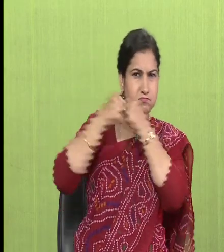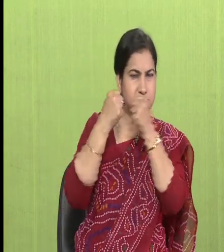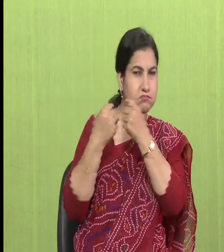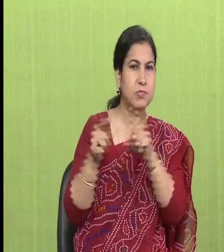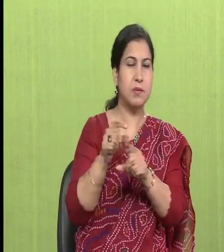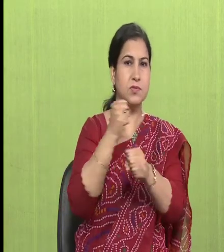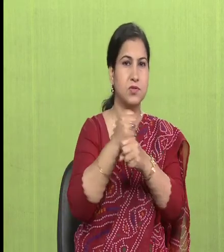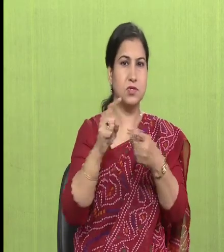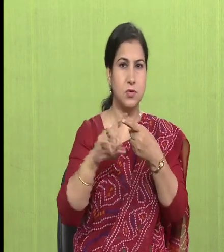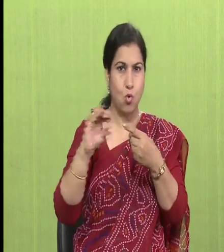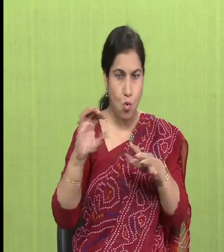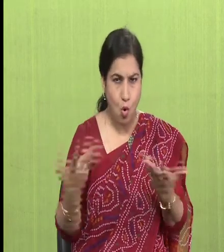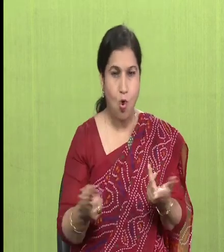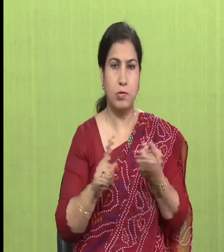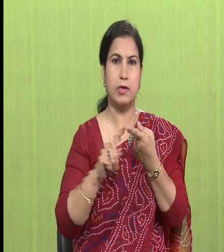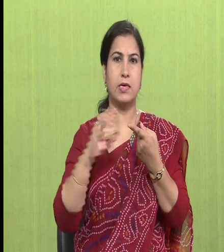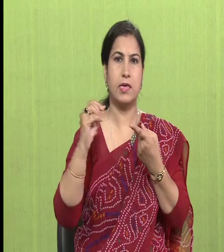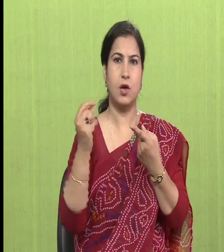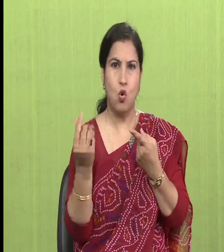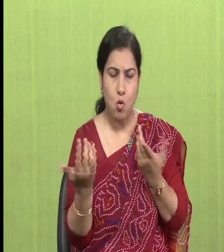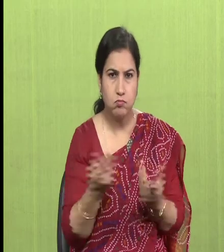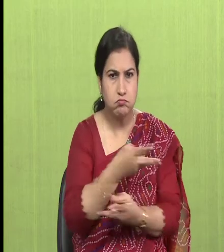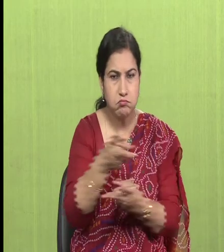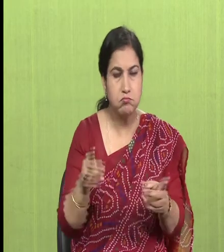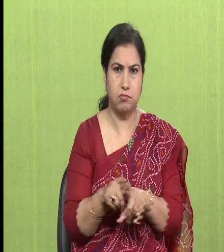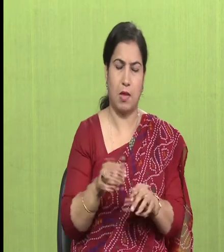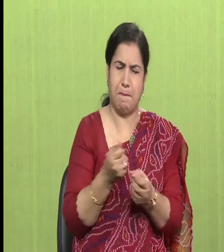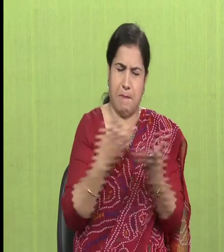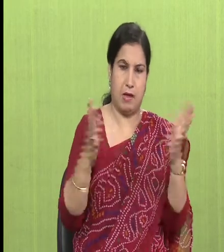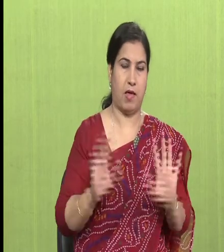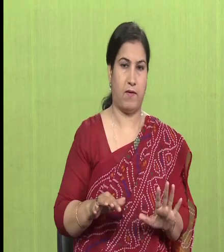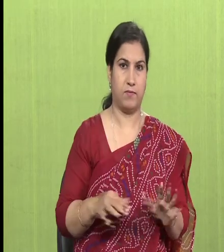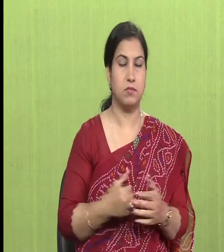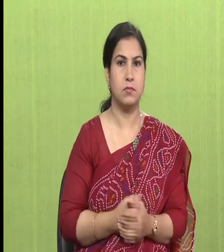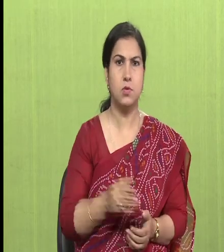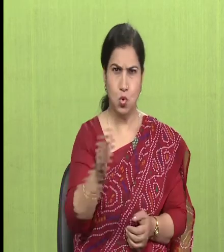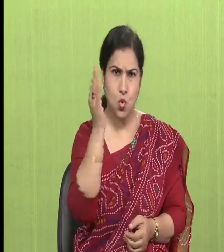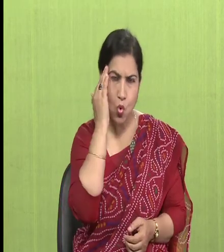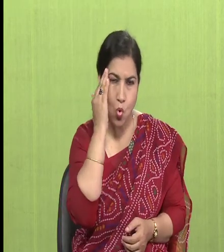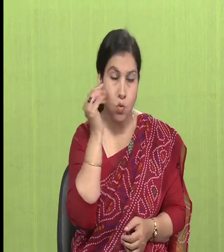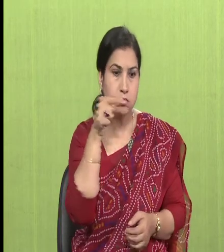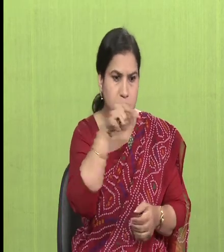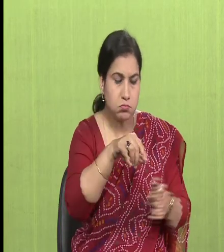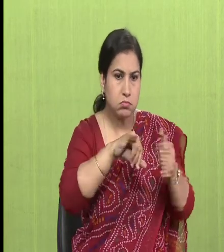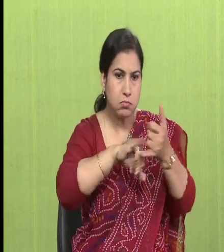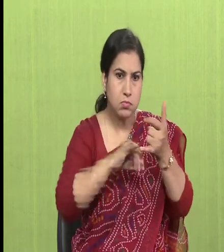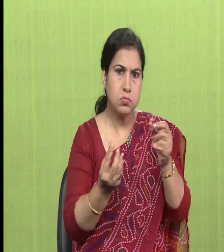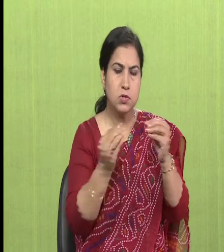economics, and there are many more subjects. But do you know that these subjects can be divided into different